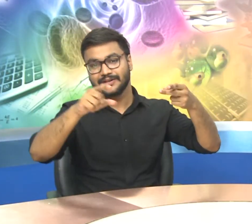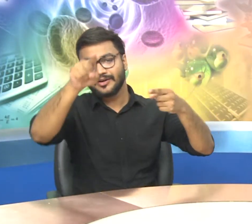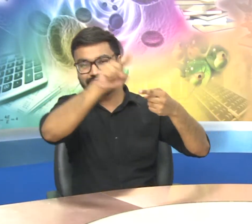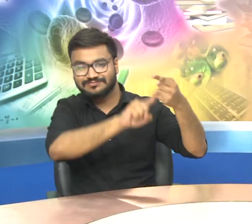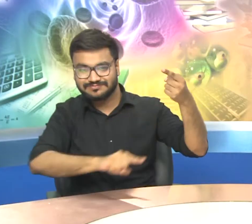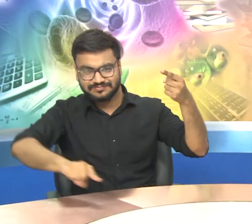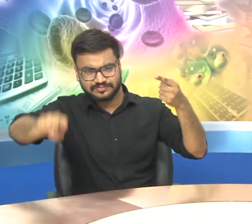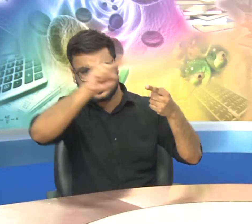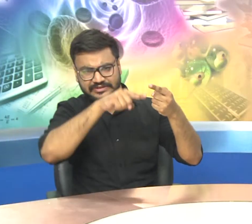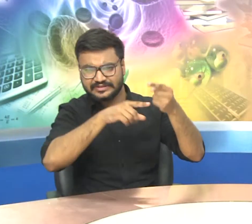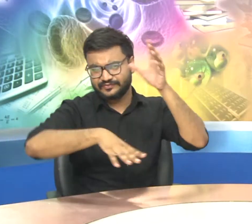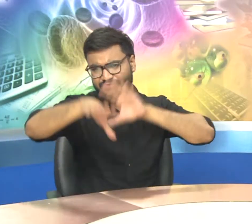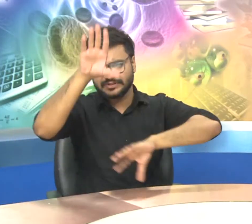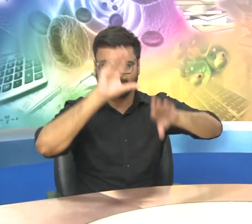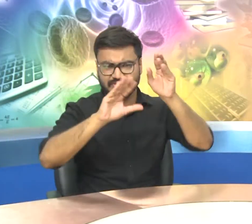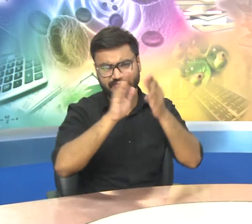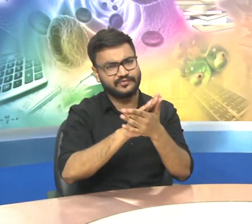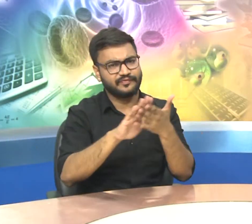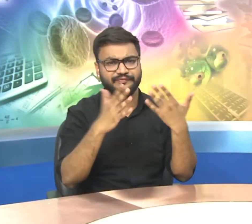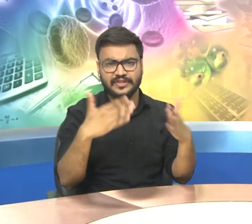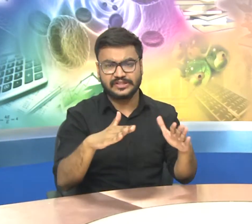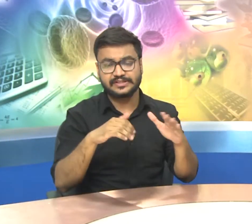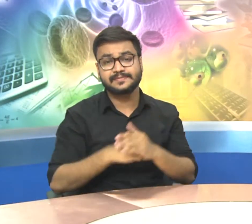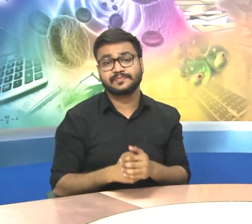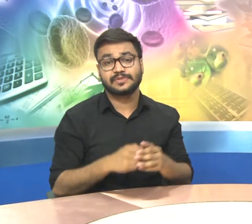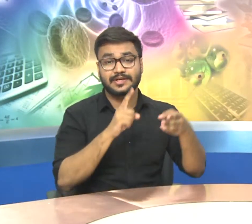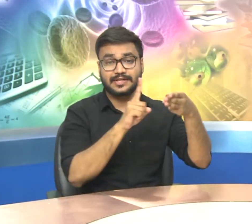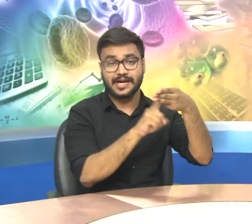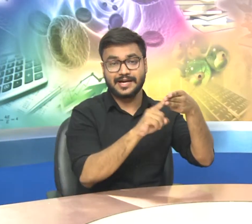and abiotic components of an ecosystem.